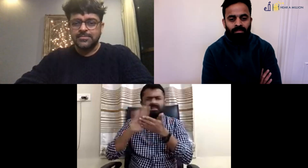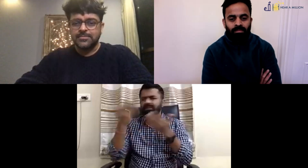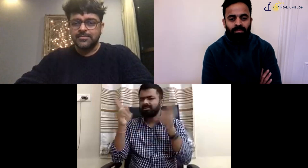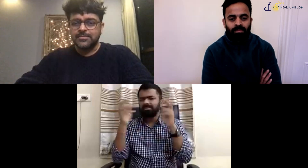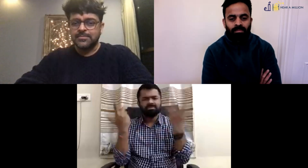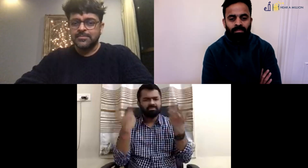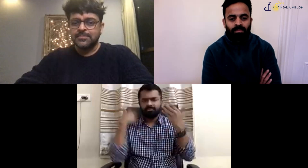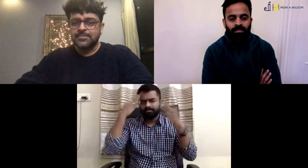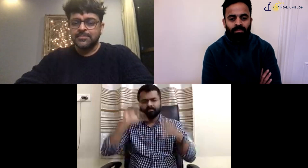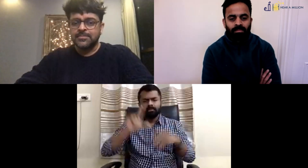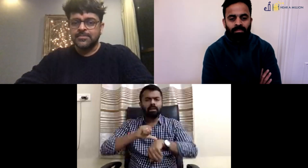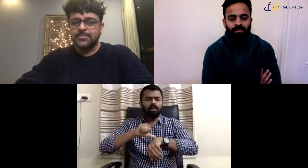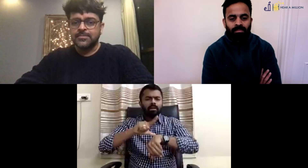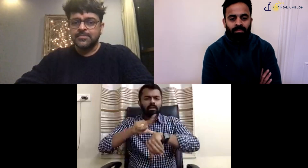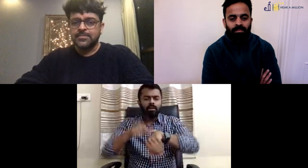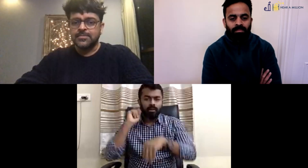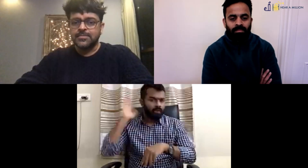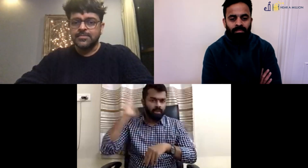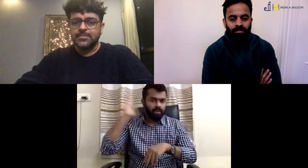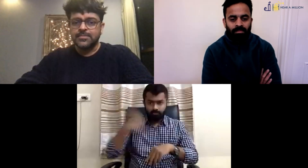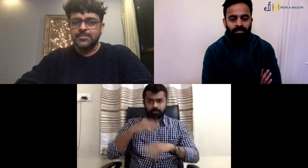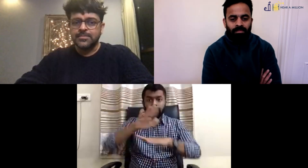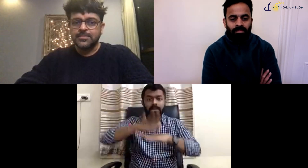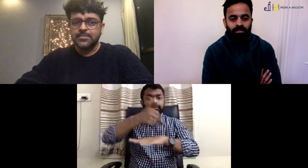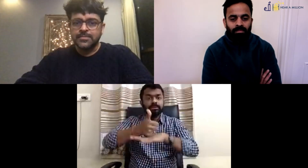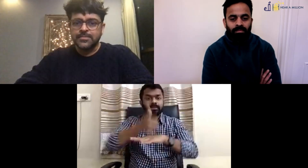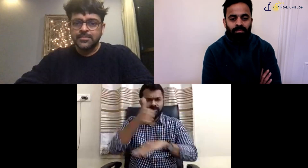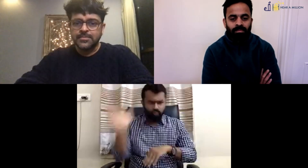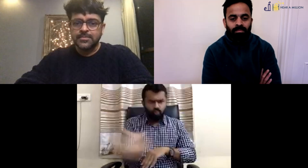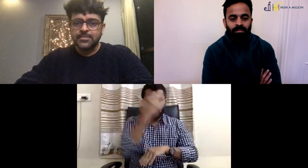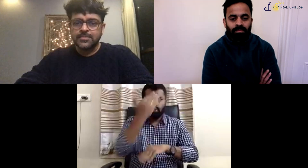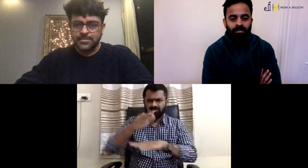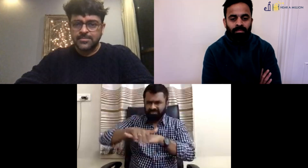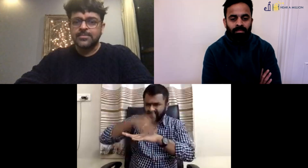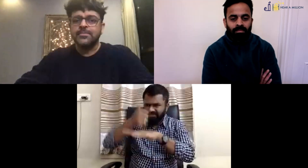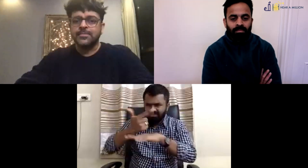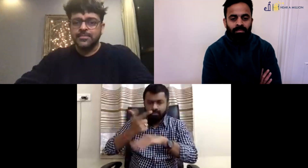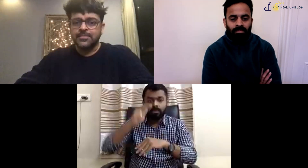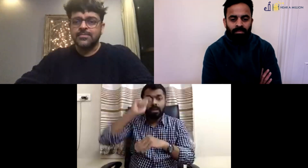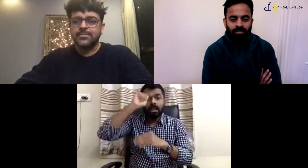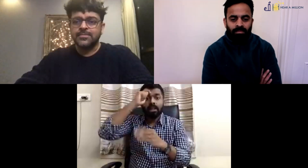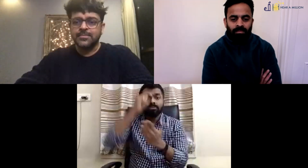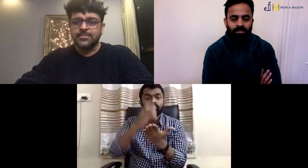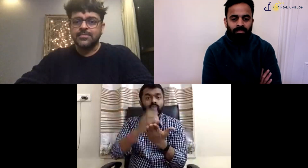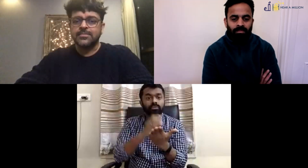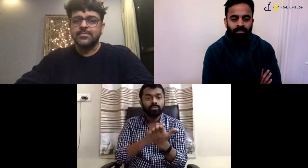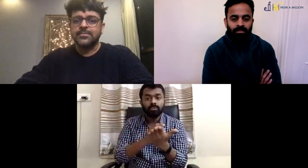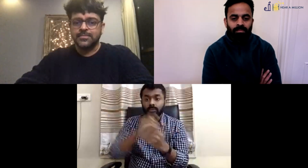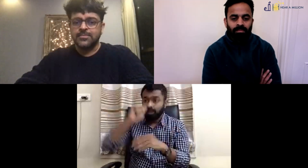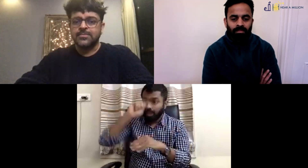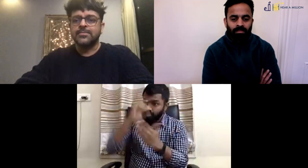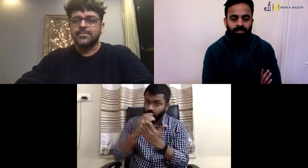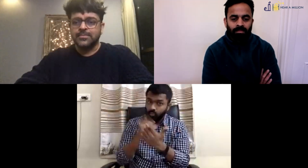can learn better. So I couldn't comprehend that. Oh, will it be beneficial for me? So they said no.